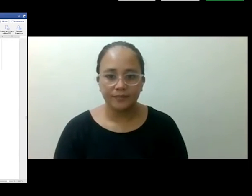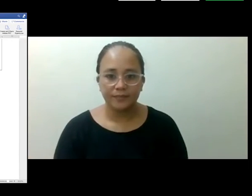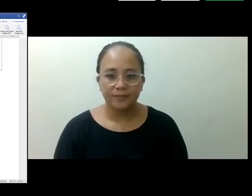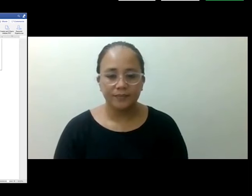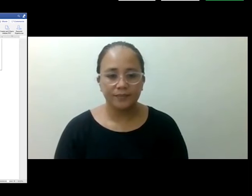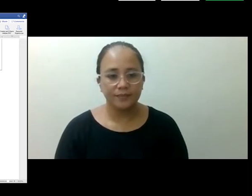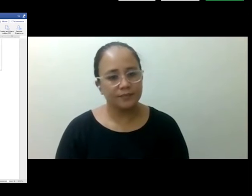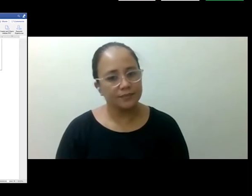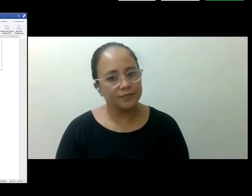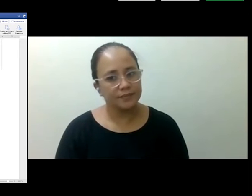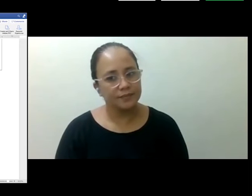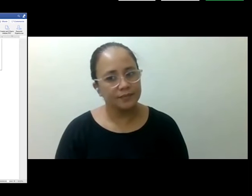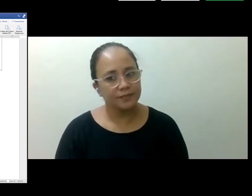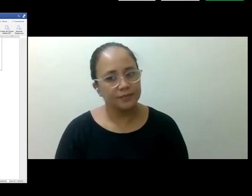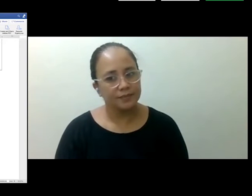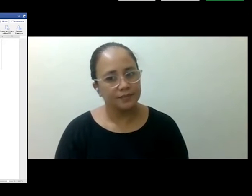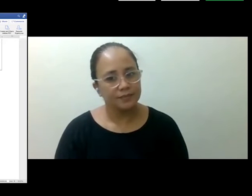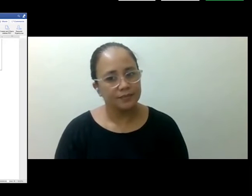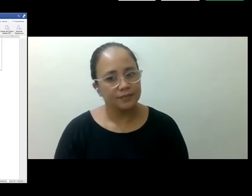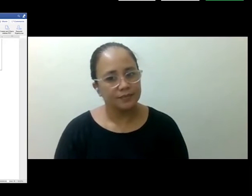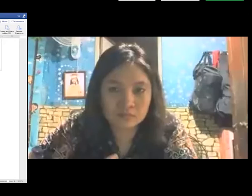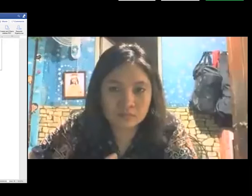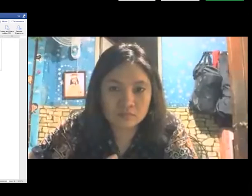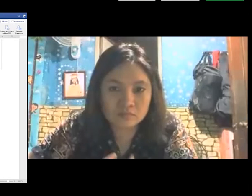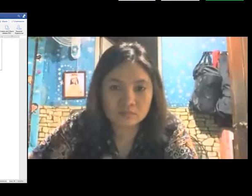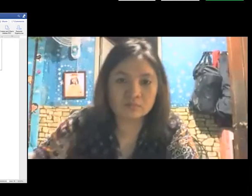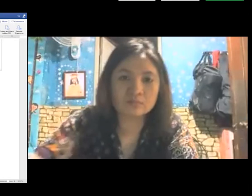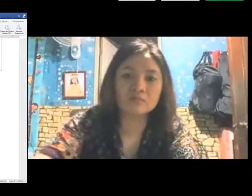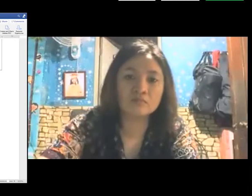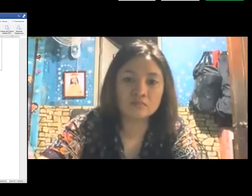Okay. Then go ahead.